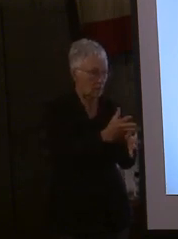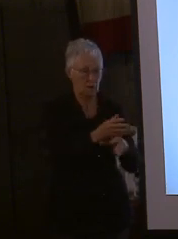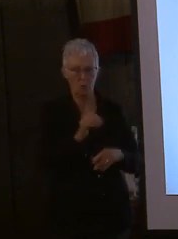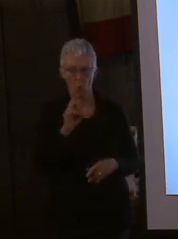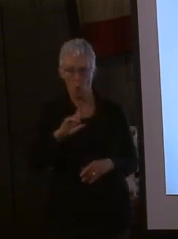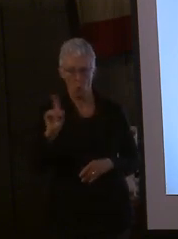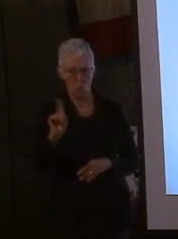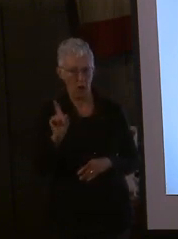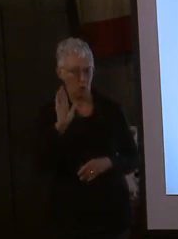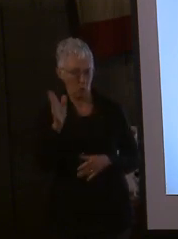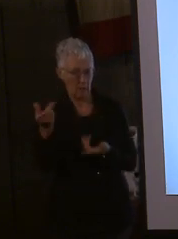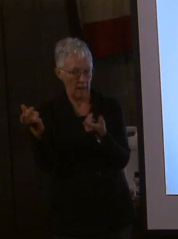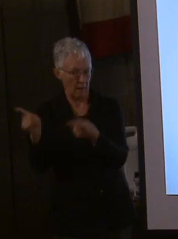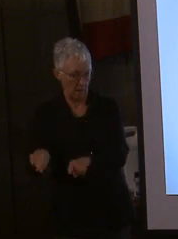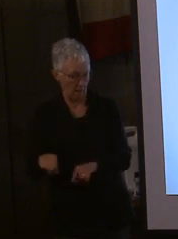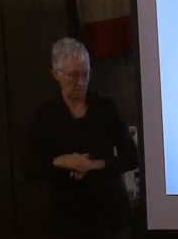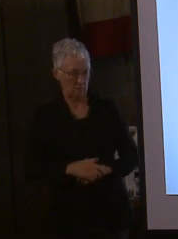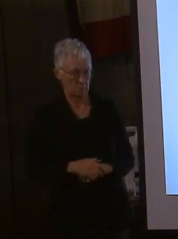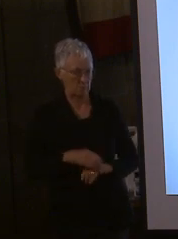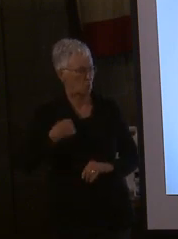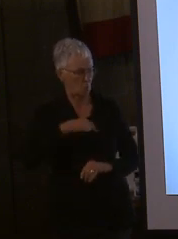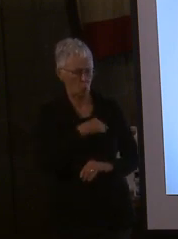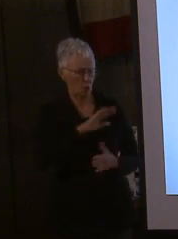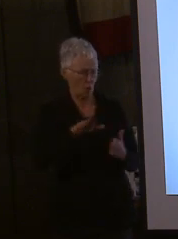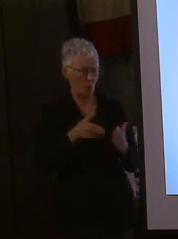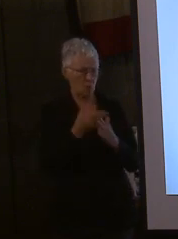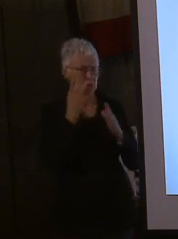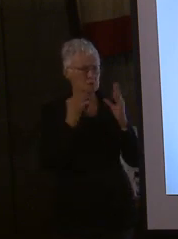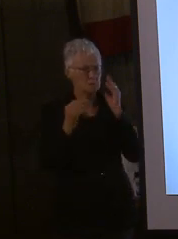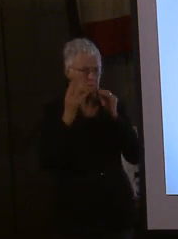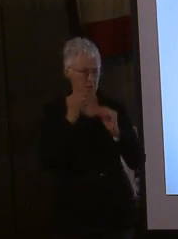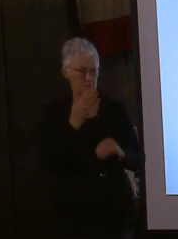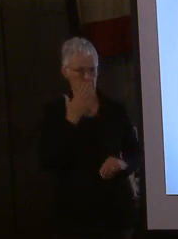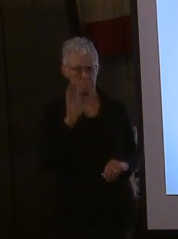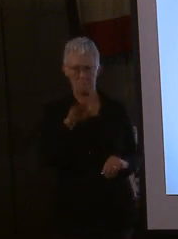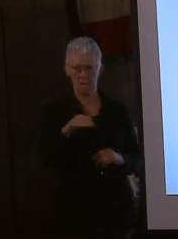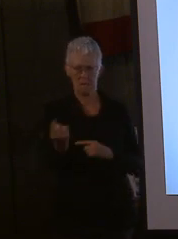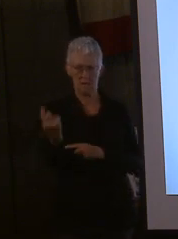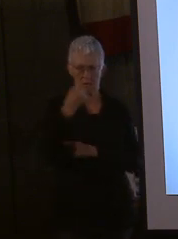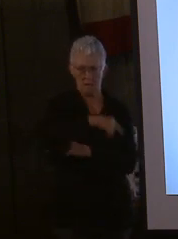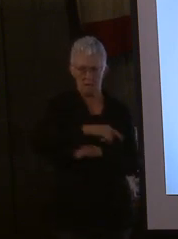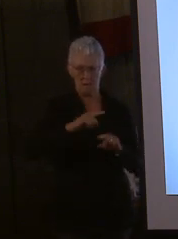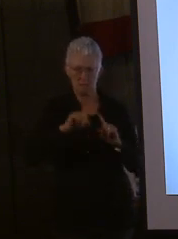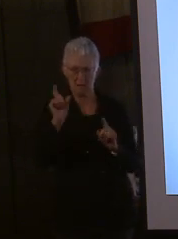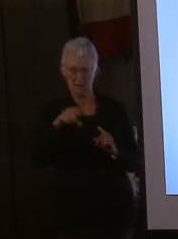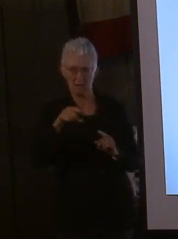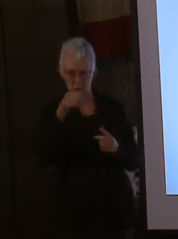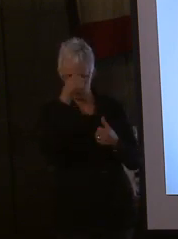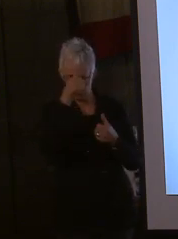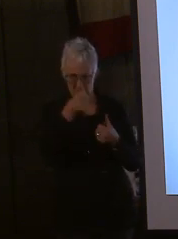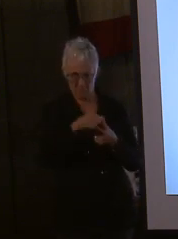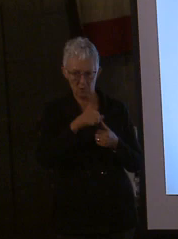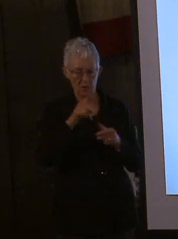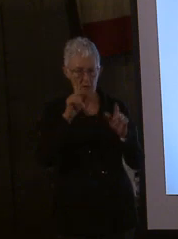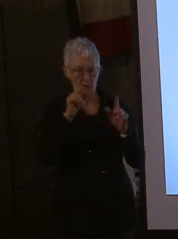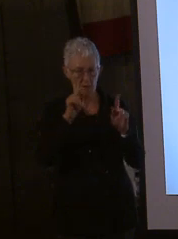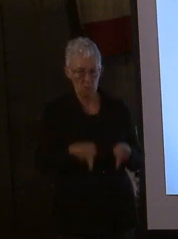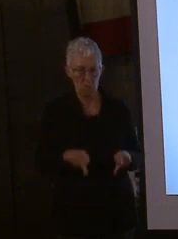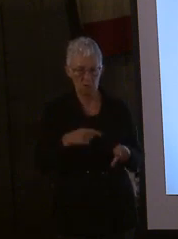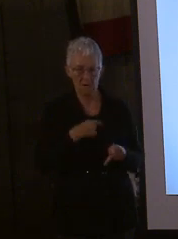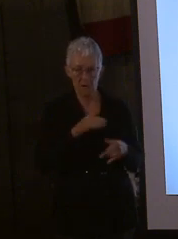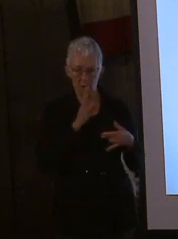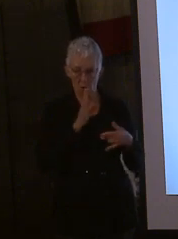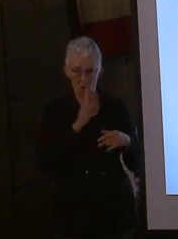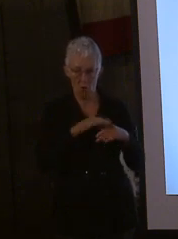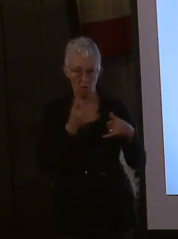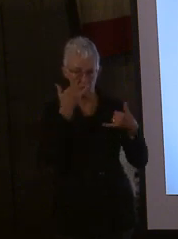important. We all have bad days, but we have to remember that the people on the other end of the phone or the other